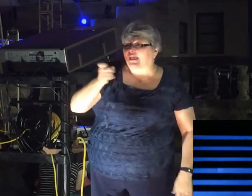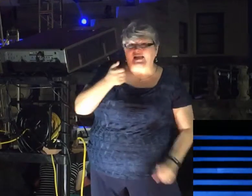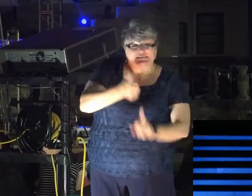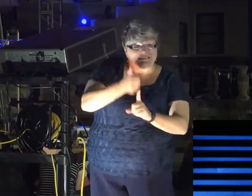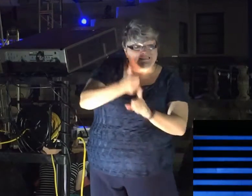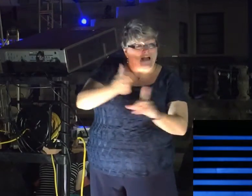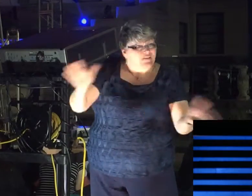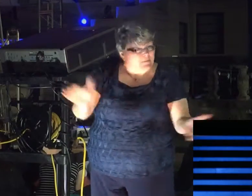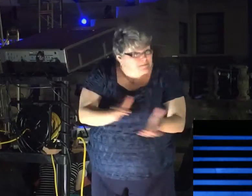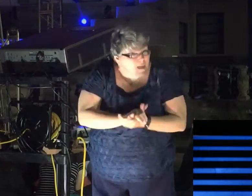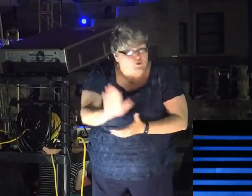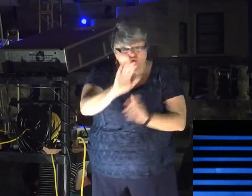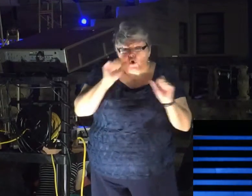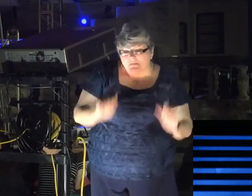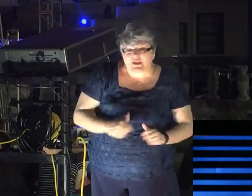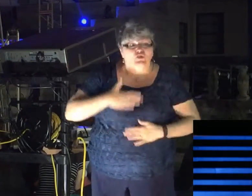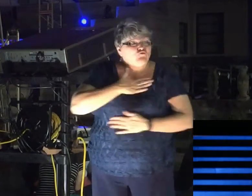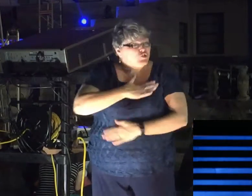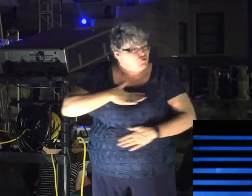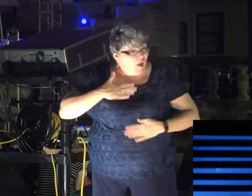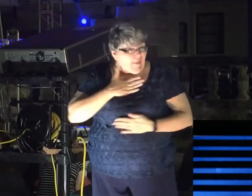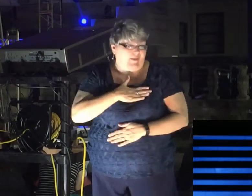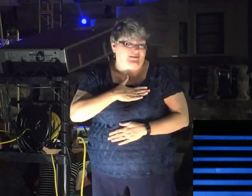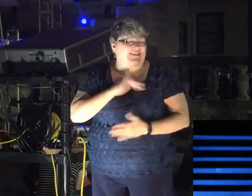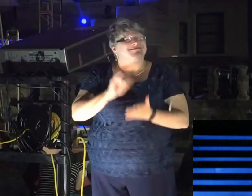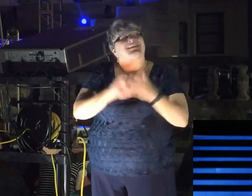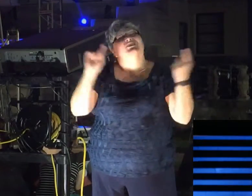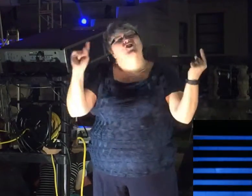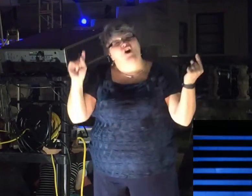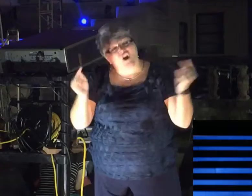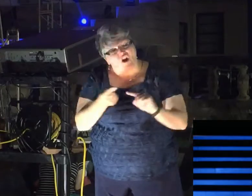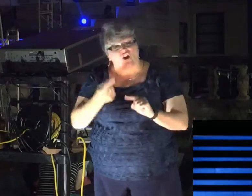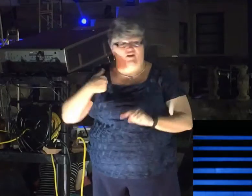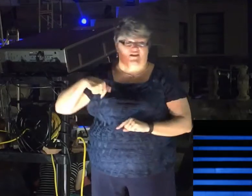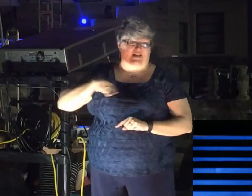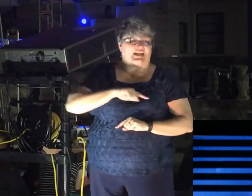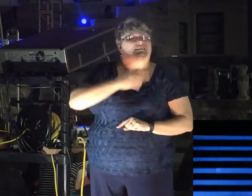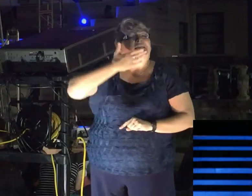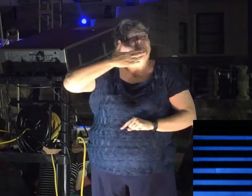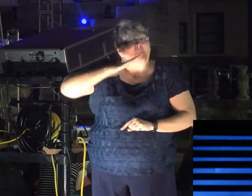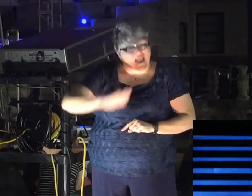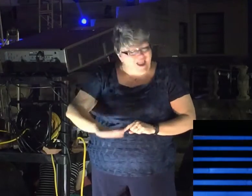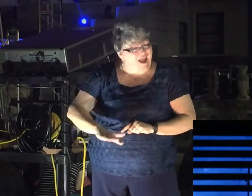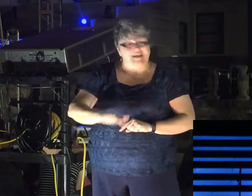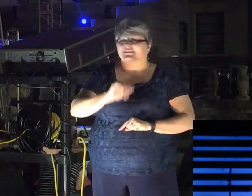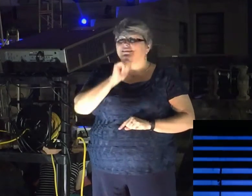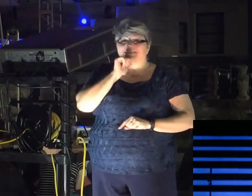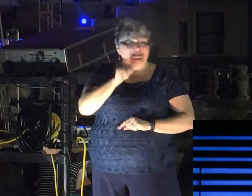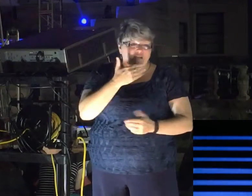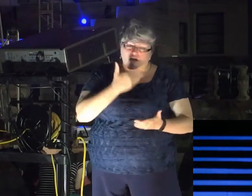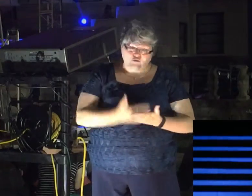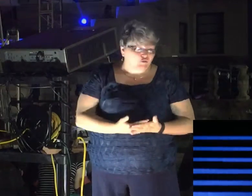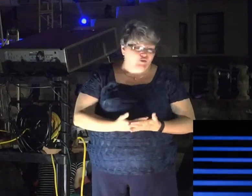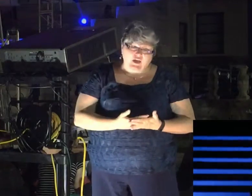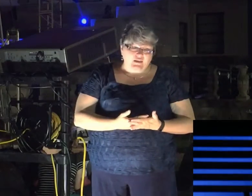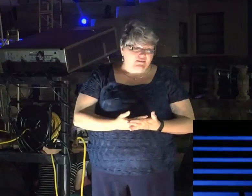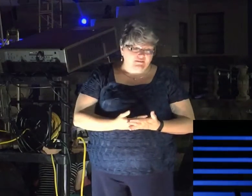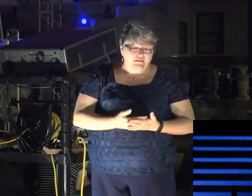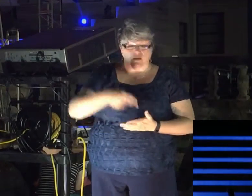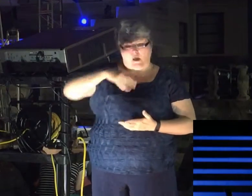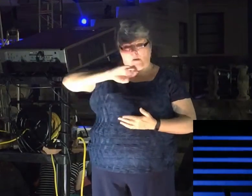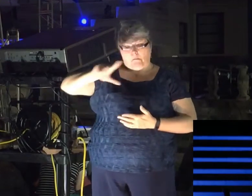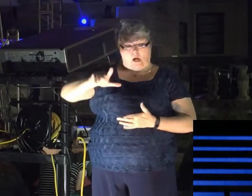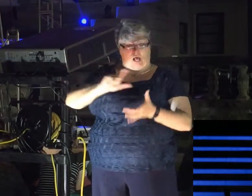itself in marriage and your ability to enjoy it. This is hurting us. It's bad. It's not